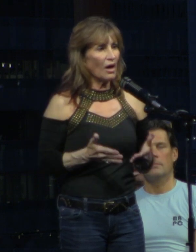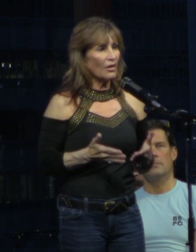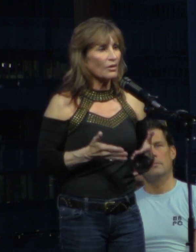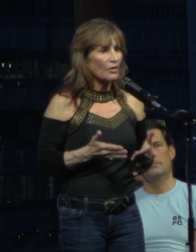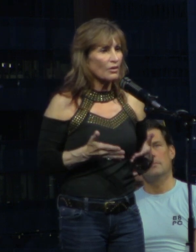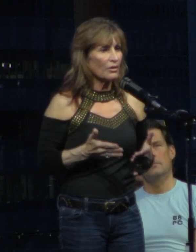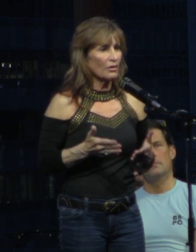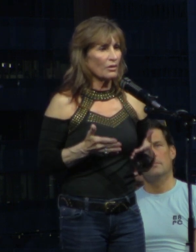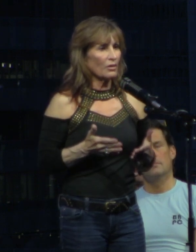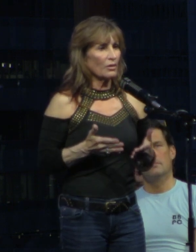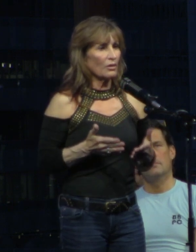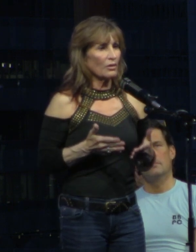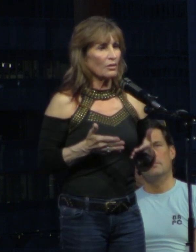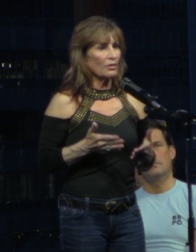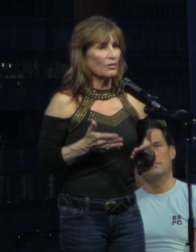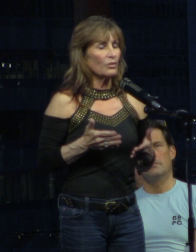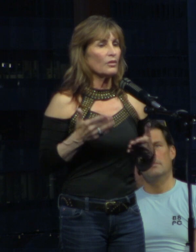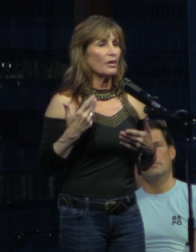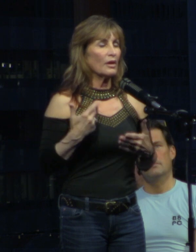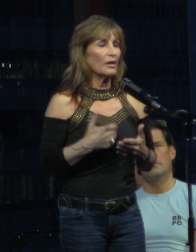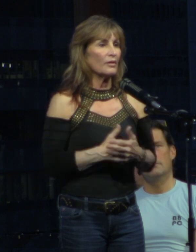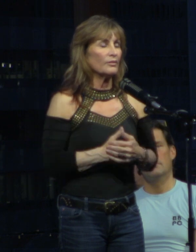the father